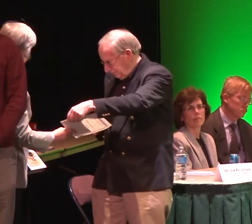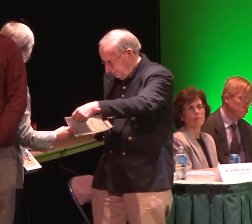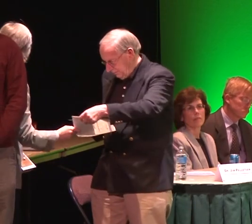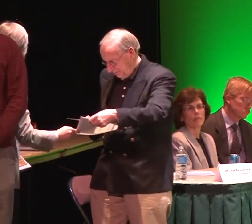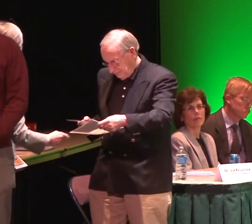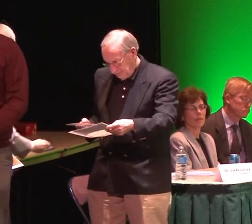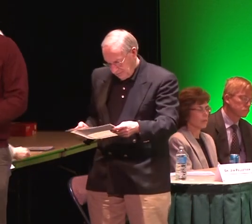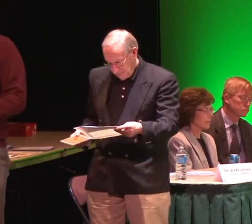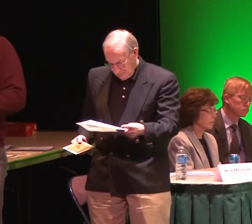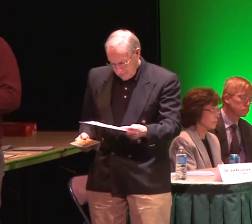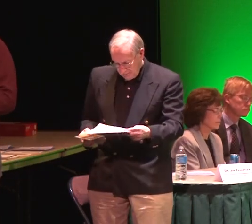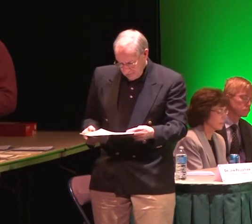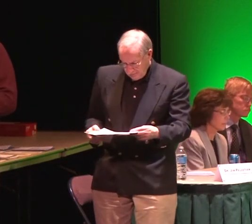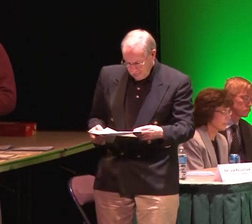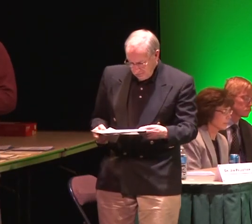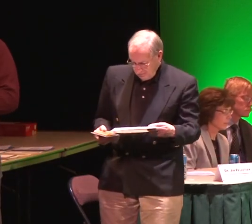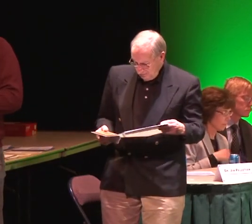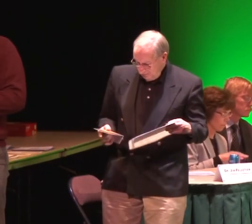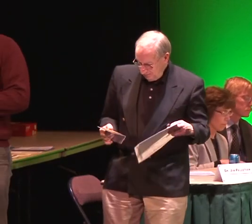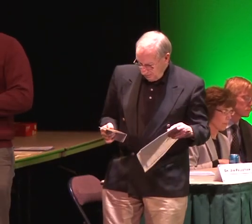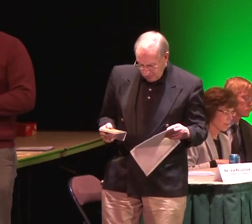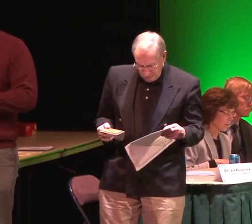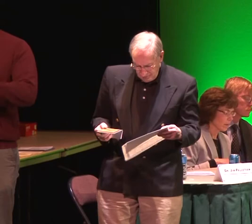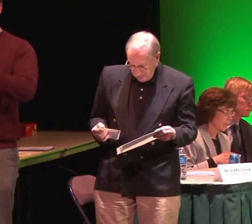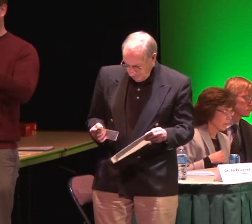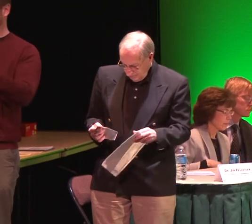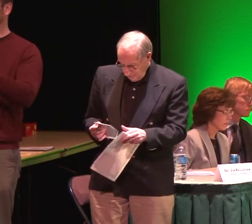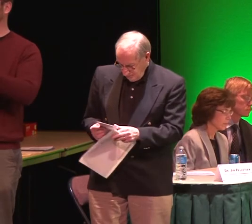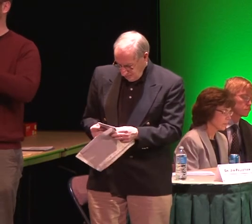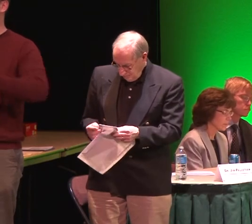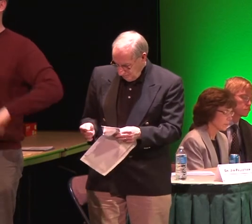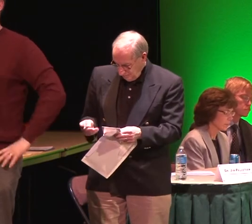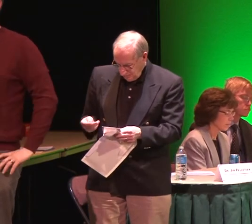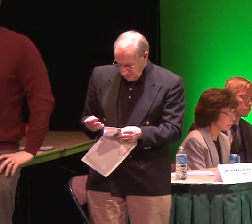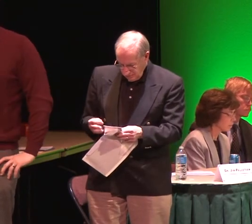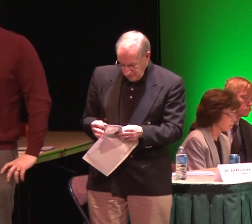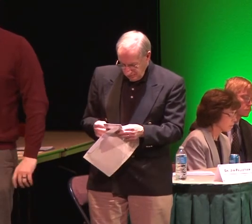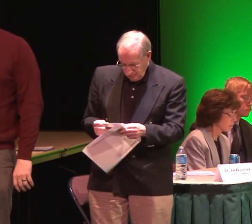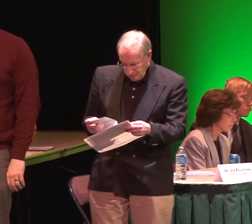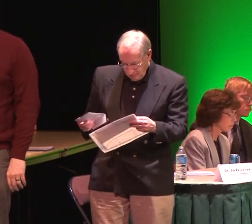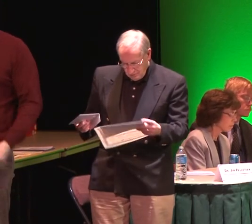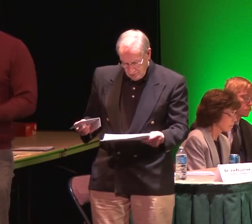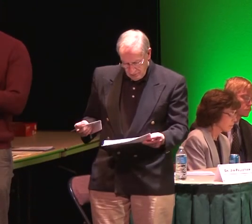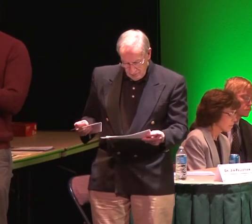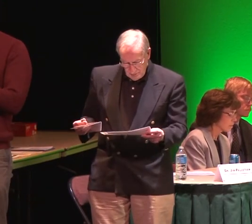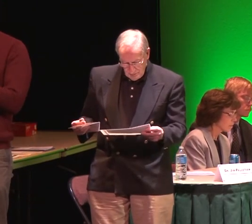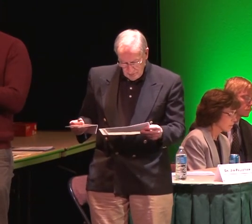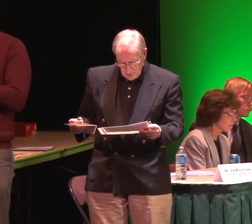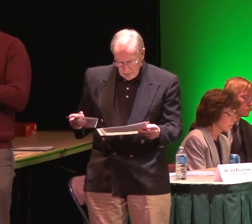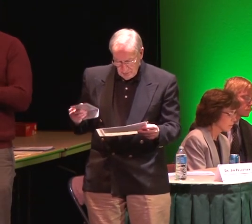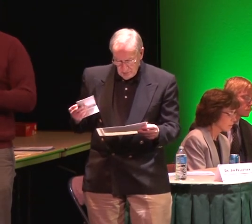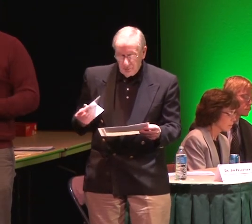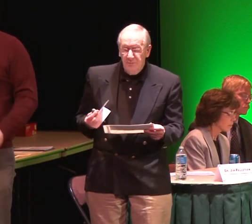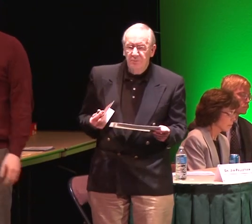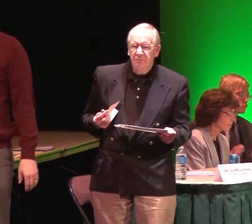The second place junior division from Norton Middle School, Amnesia